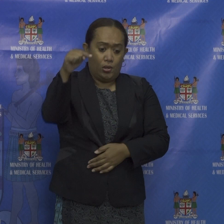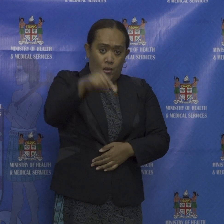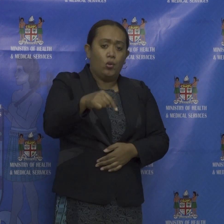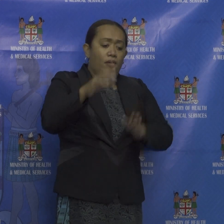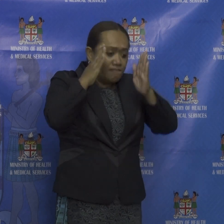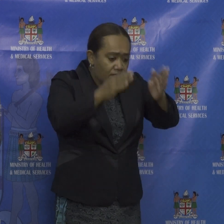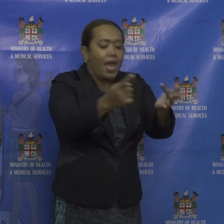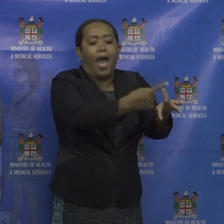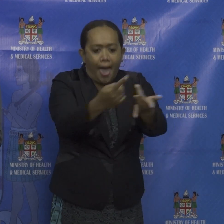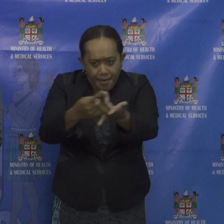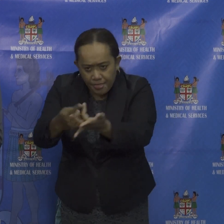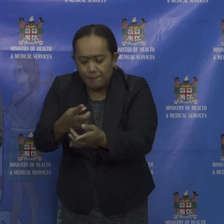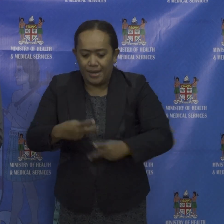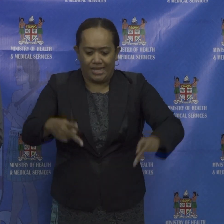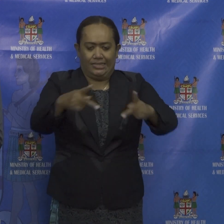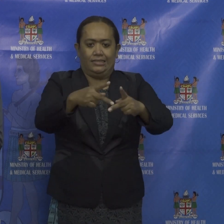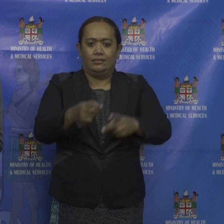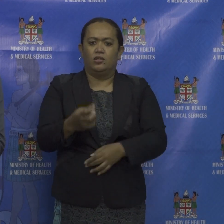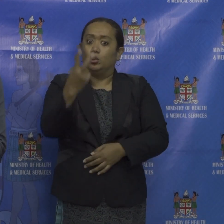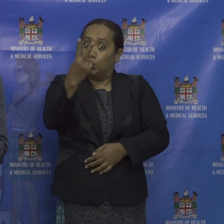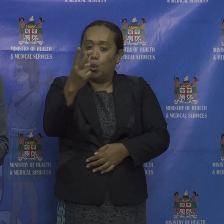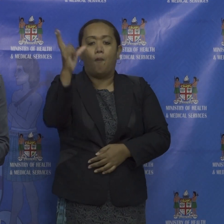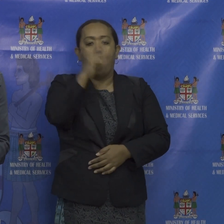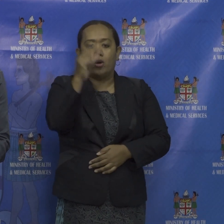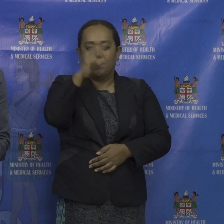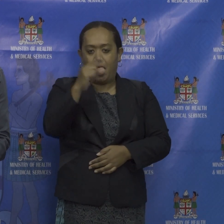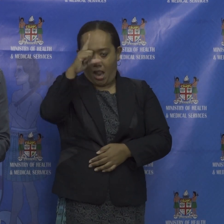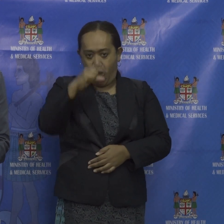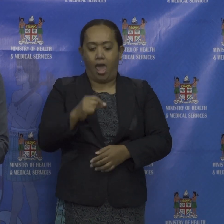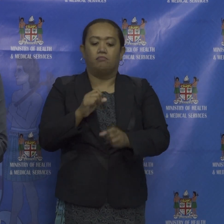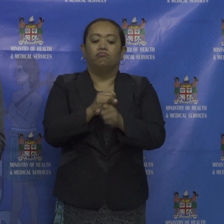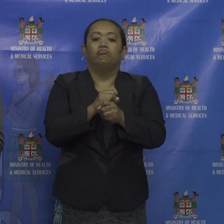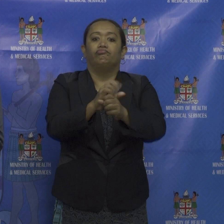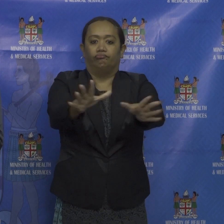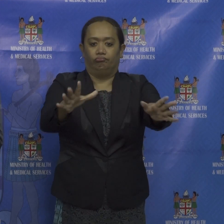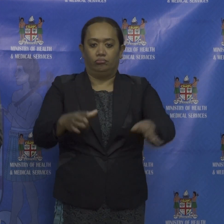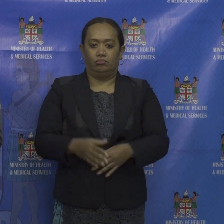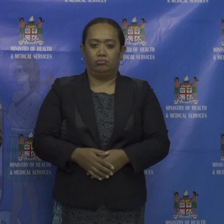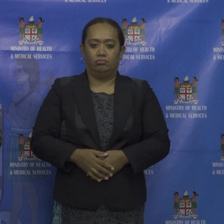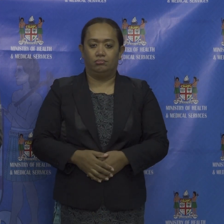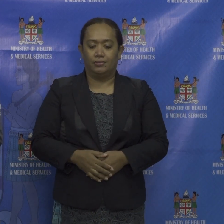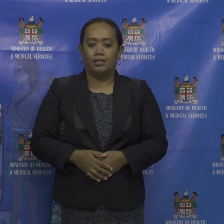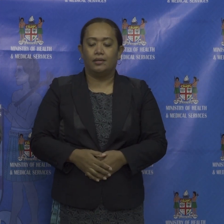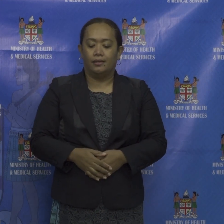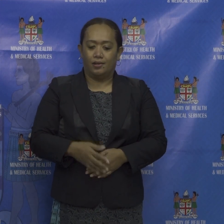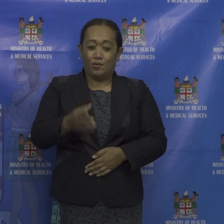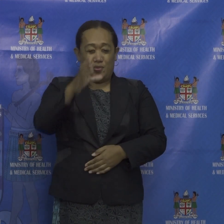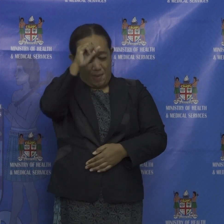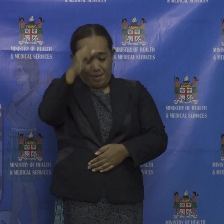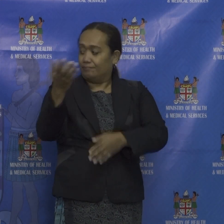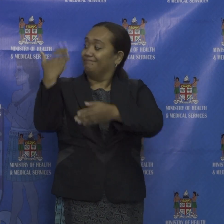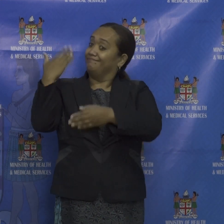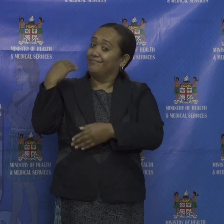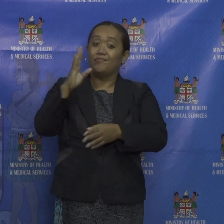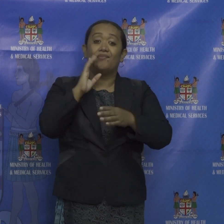community transmission to say, with confidence, that the virus is limited to our containment area. Earlier, we announced that